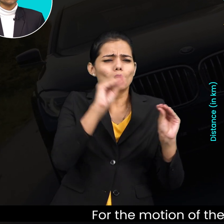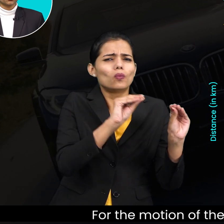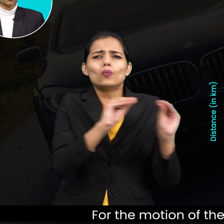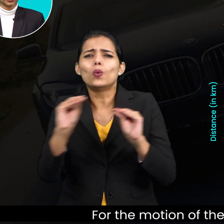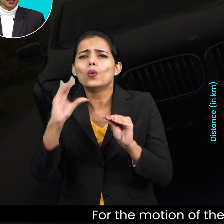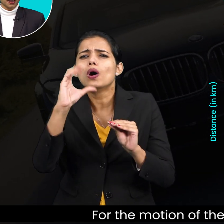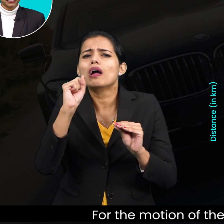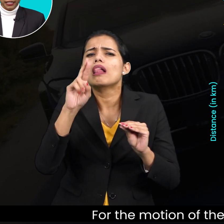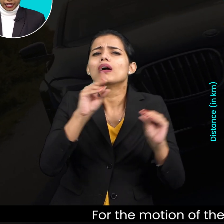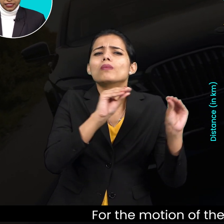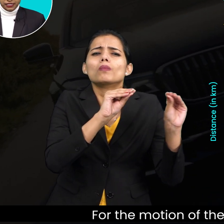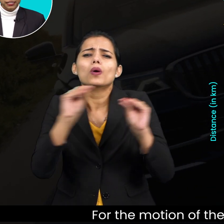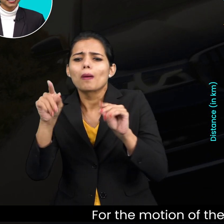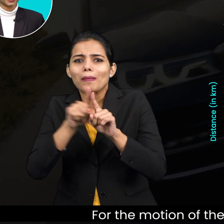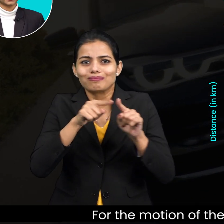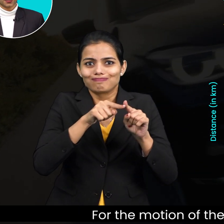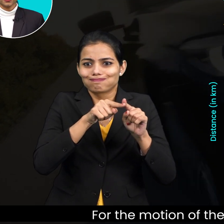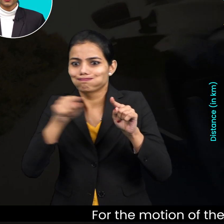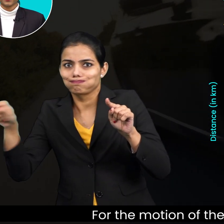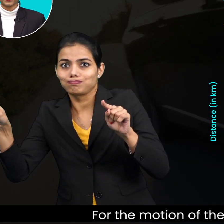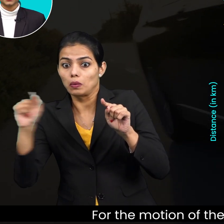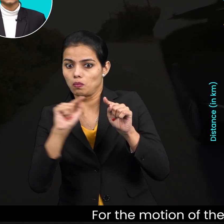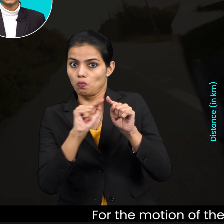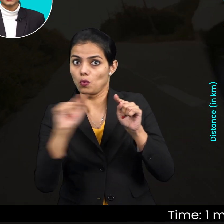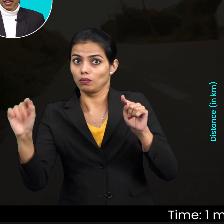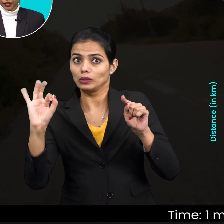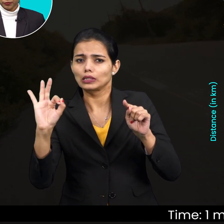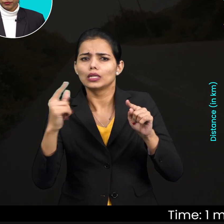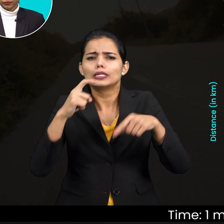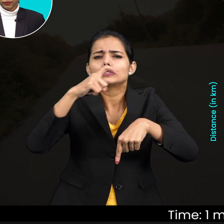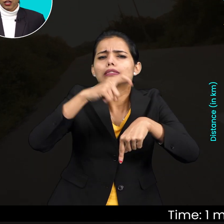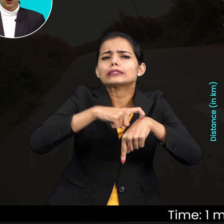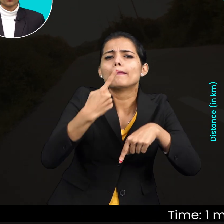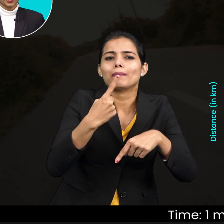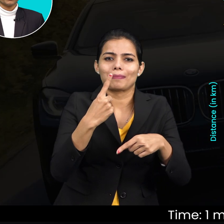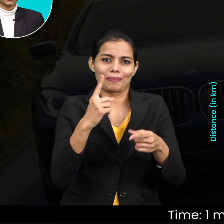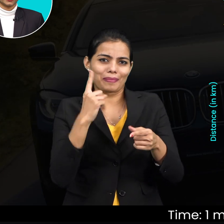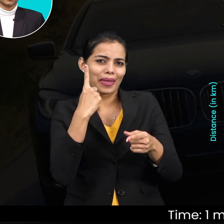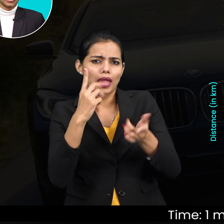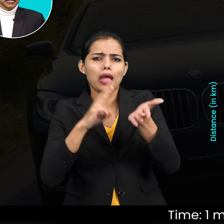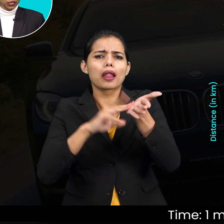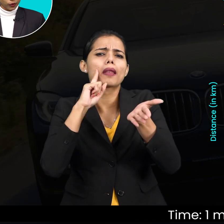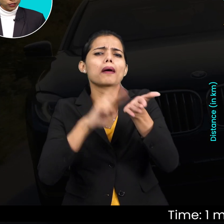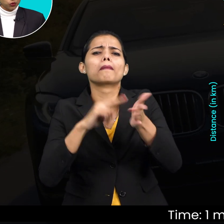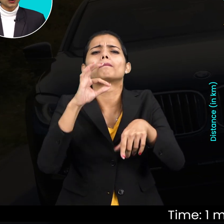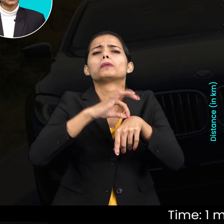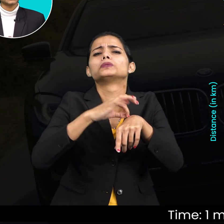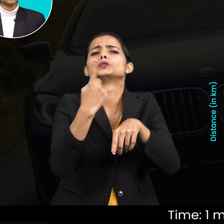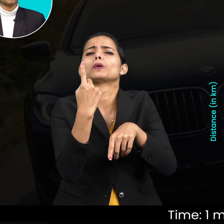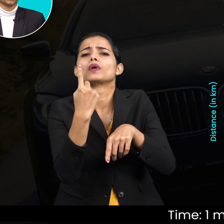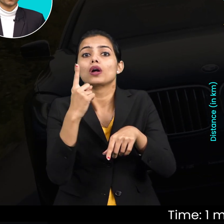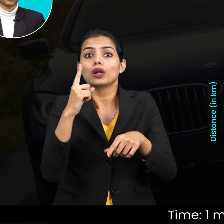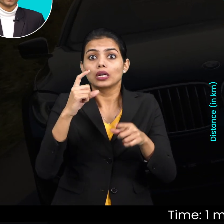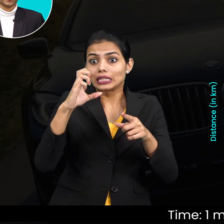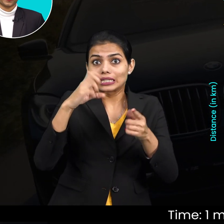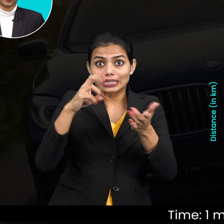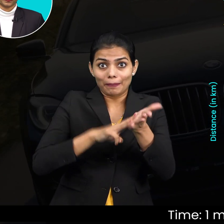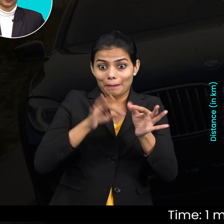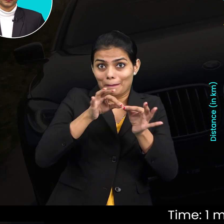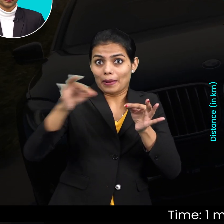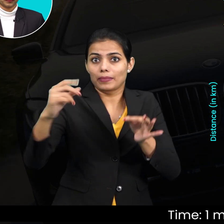For the motion of the car scales taken are time 1 minute is equal to 1 centimeter.